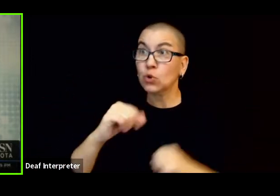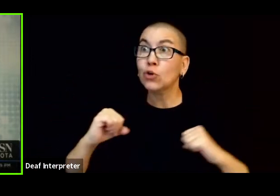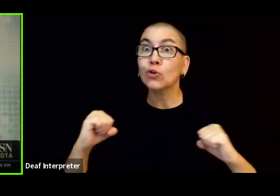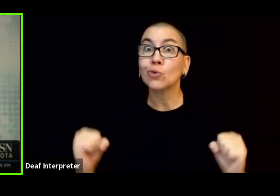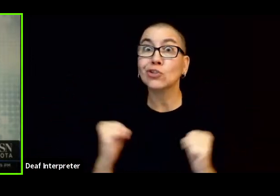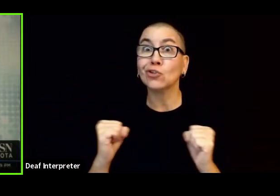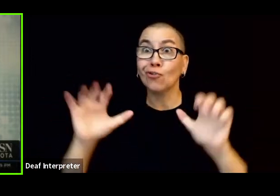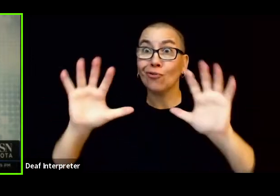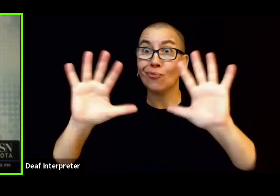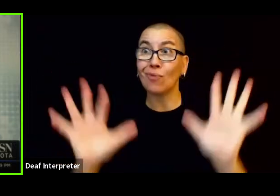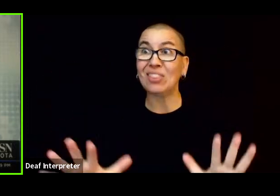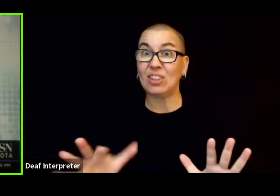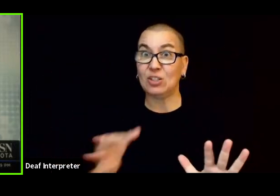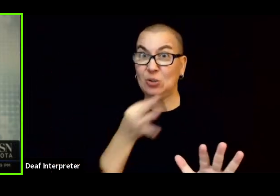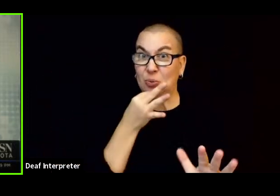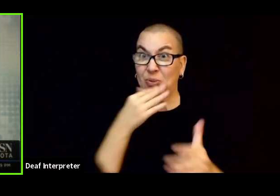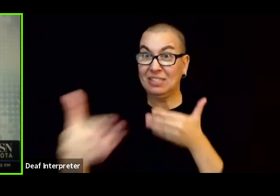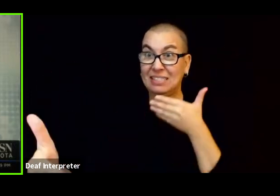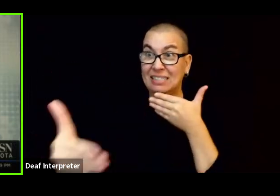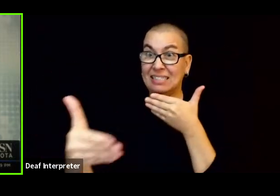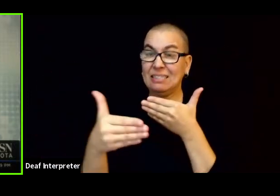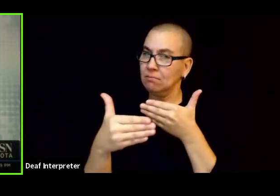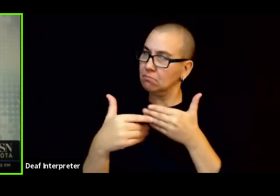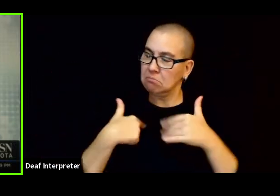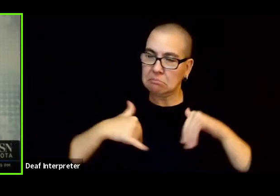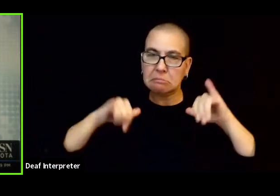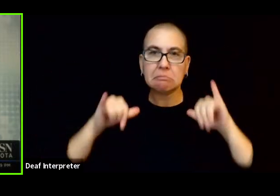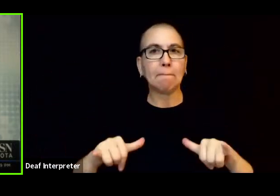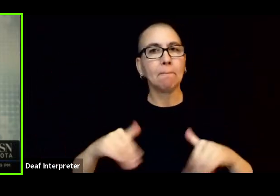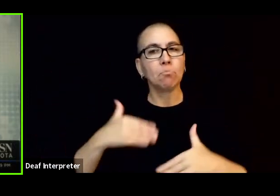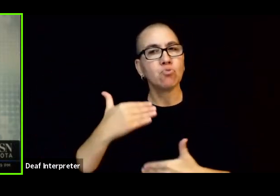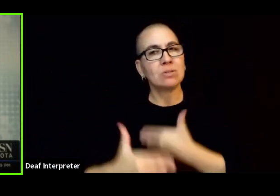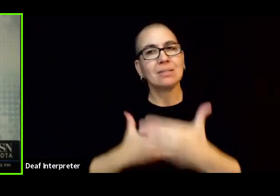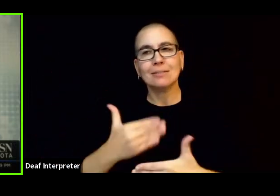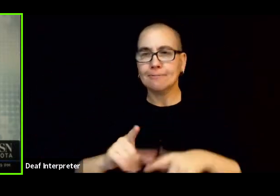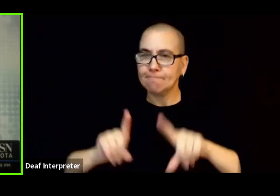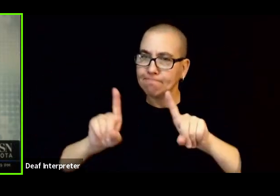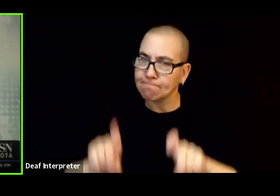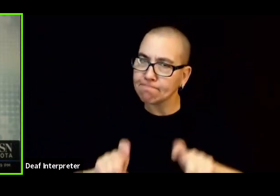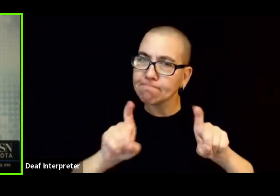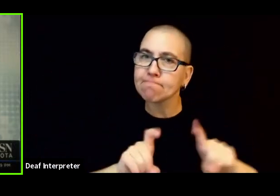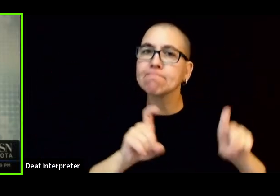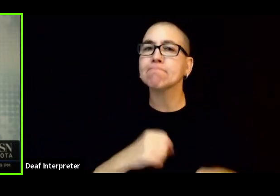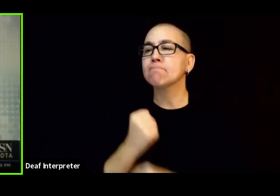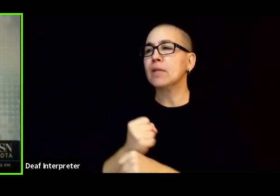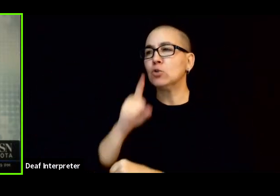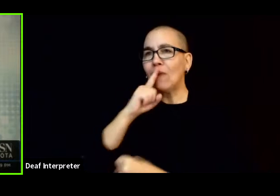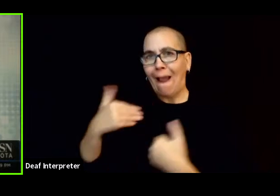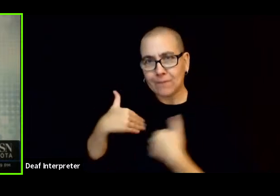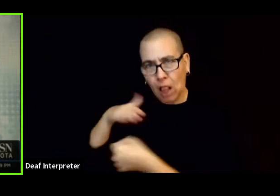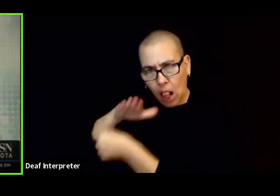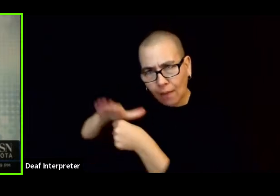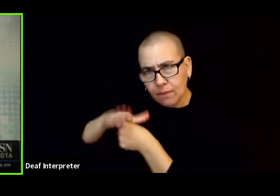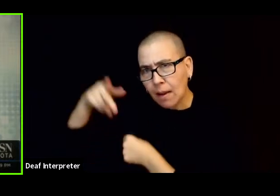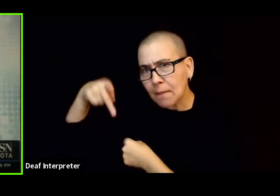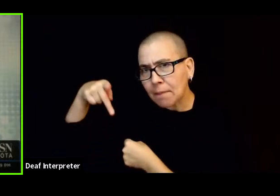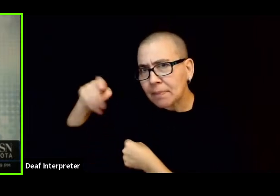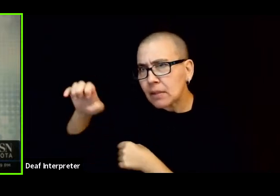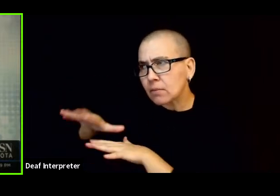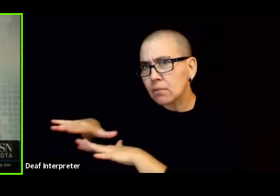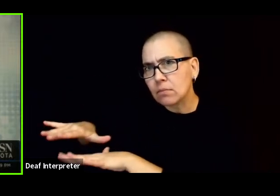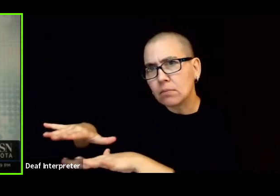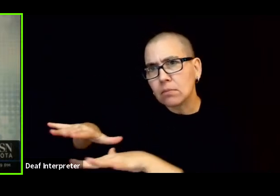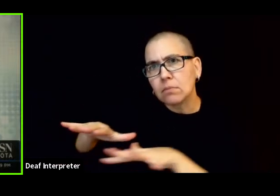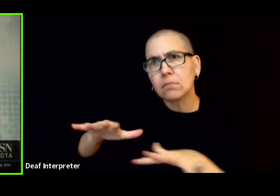proper PPE and infection control to help keep COVID-19 out of our building. The only other tactic we need is